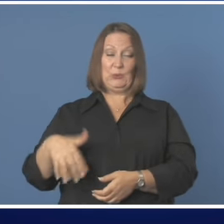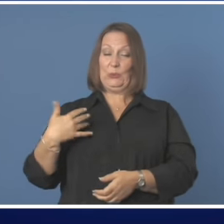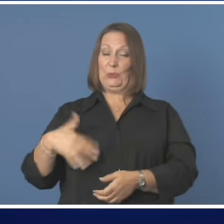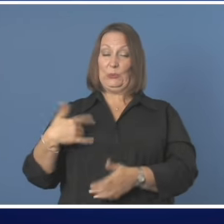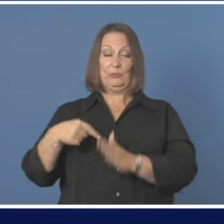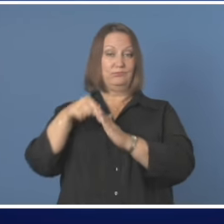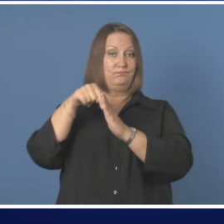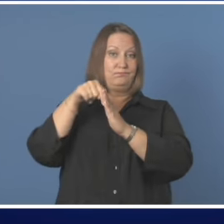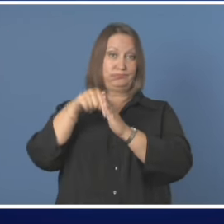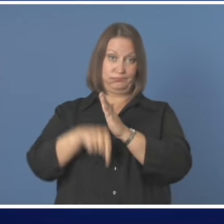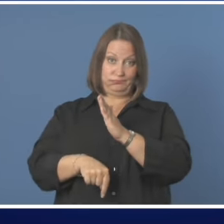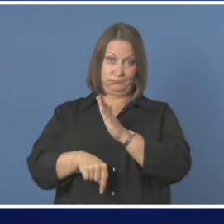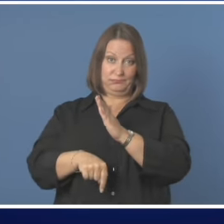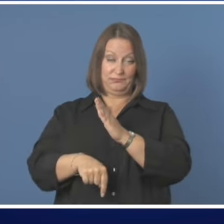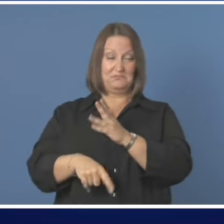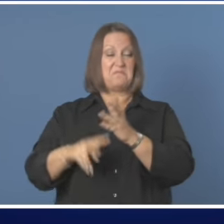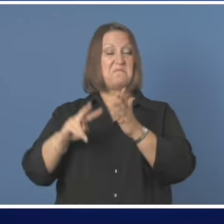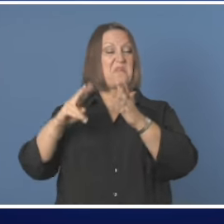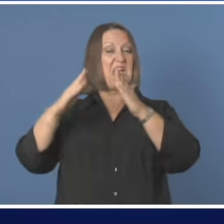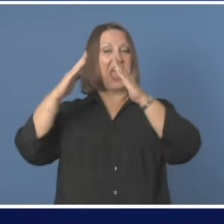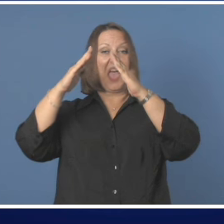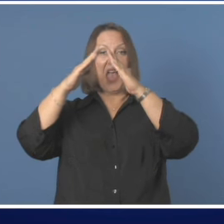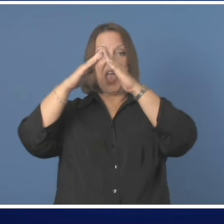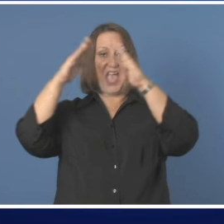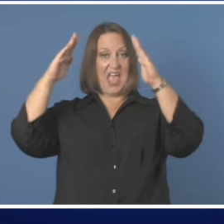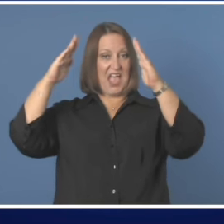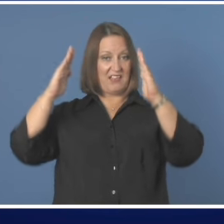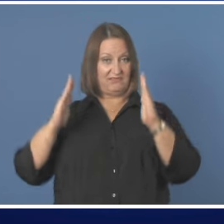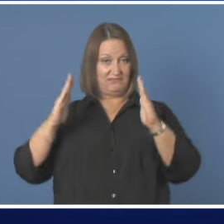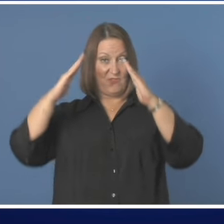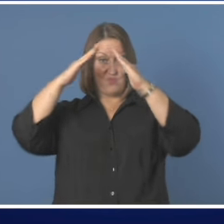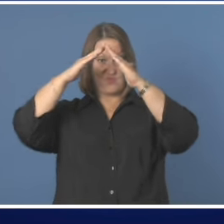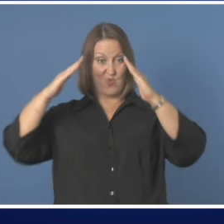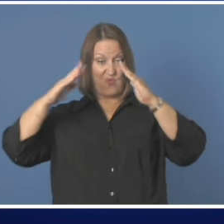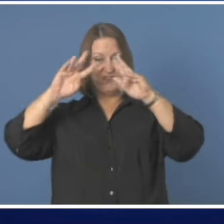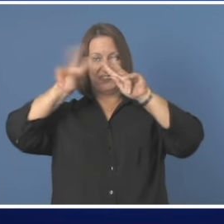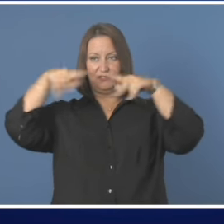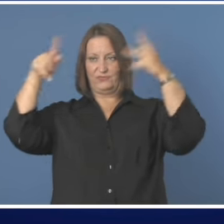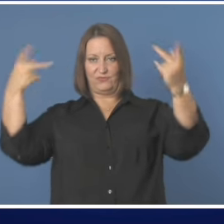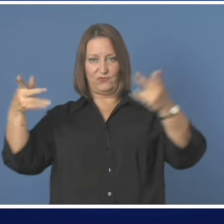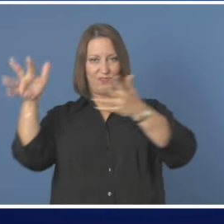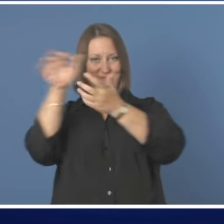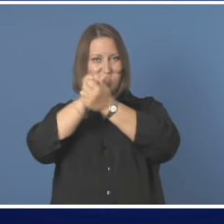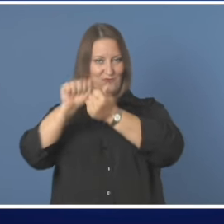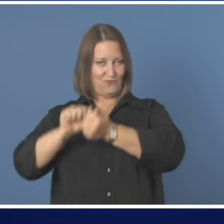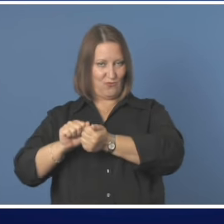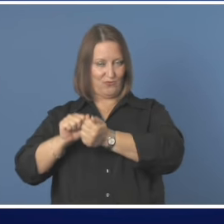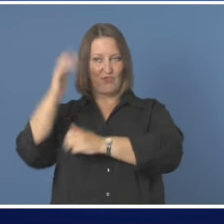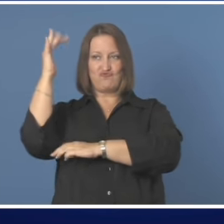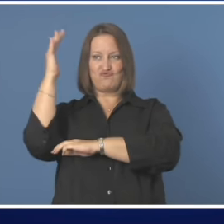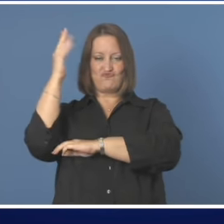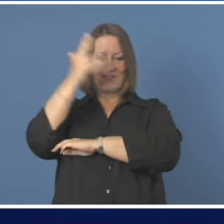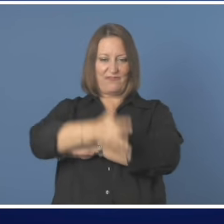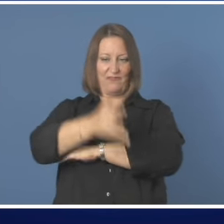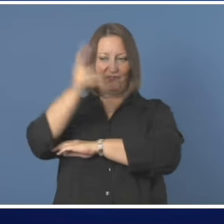Damage: extreme. Roofs destroyed, trees